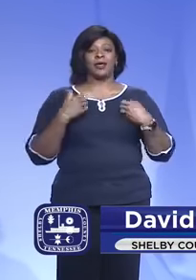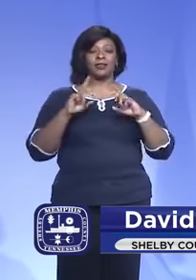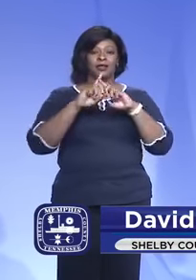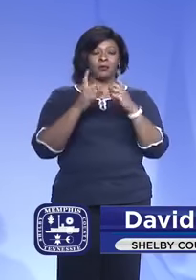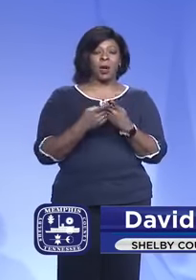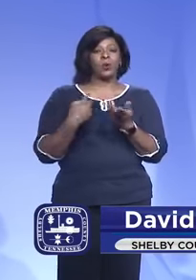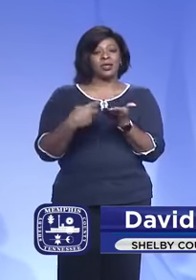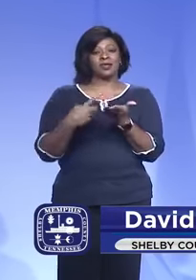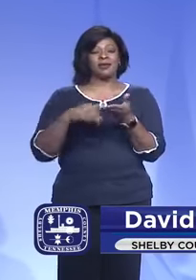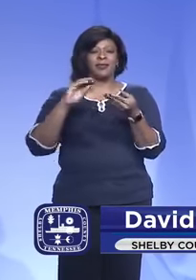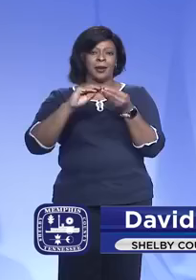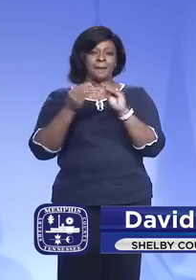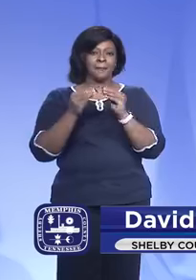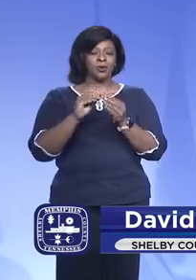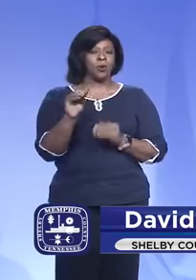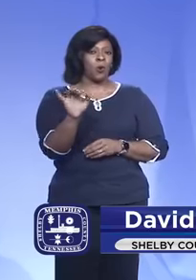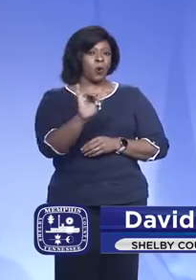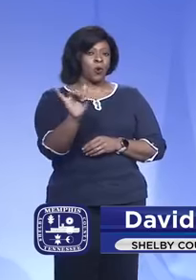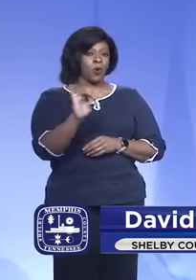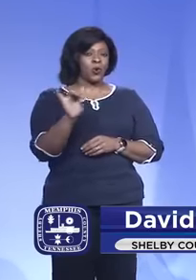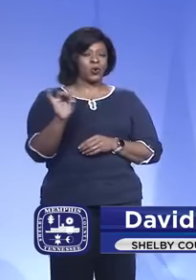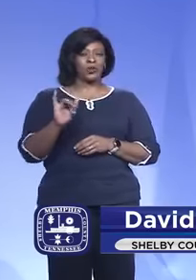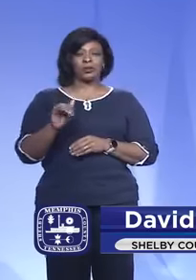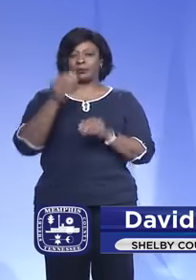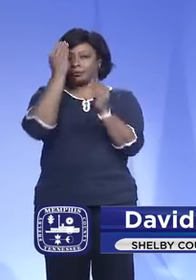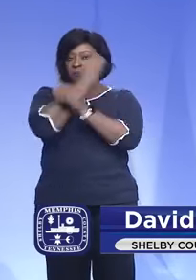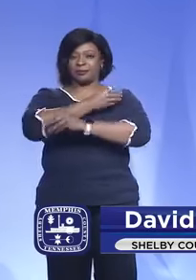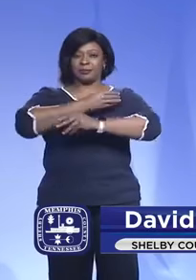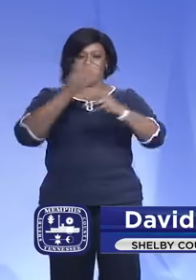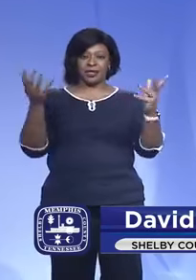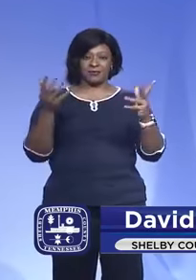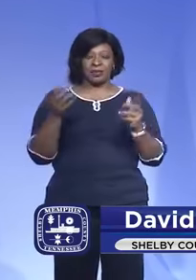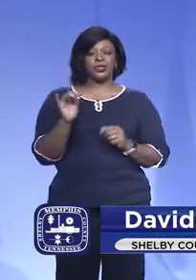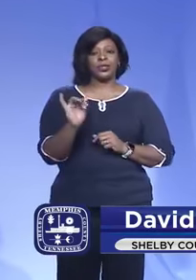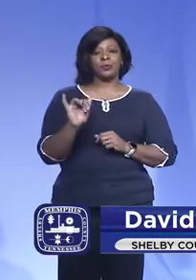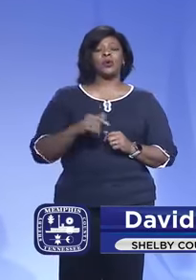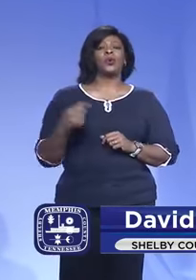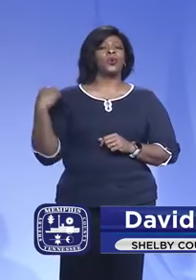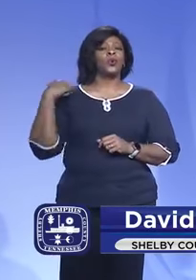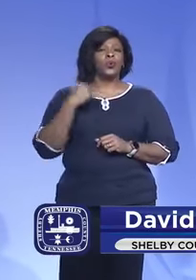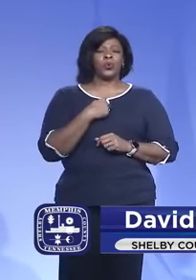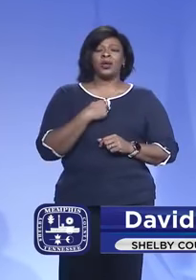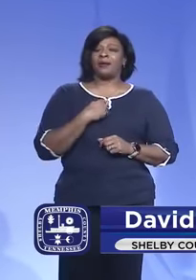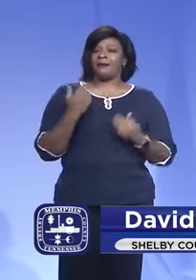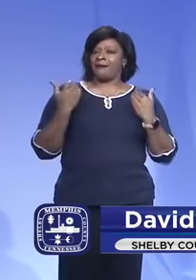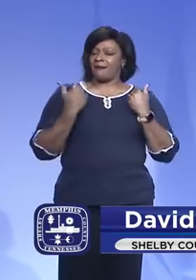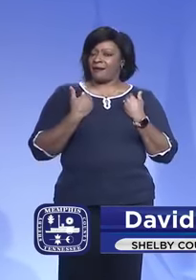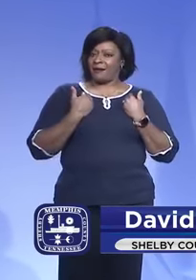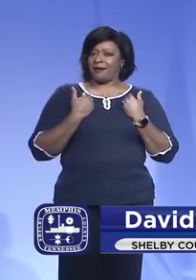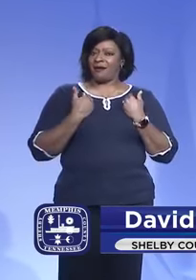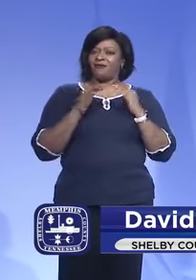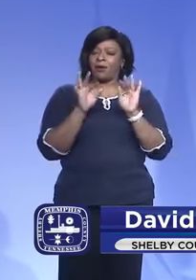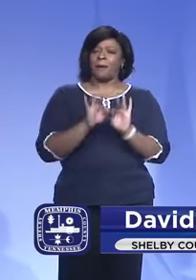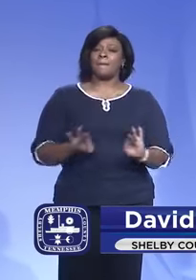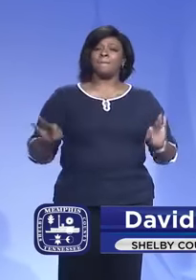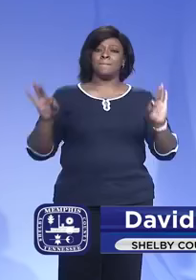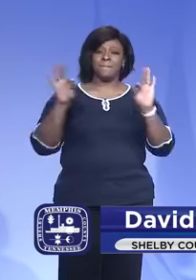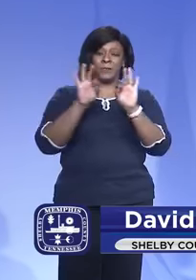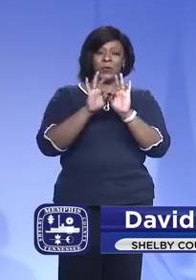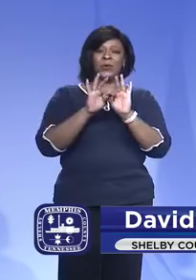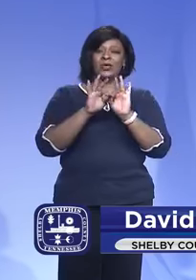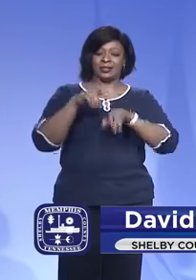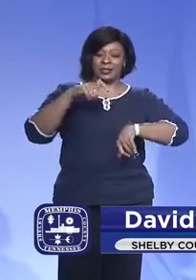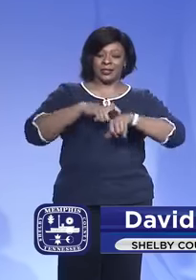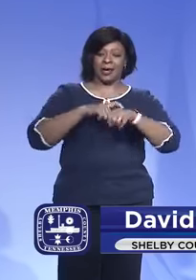our numbers and also just bring a few things to light. We have crossed an important milestone